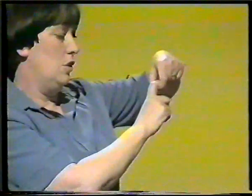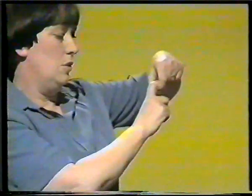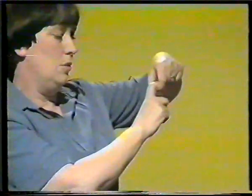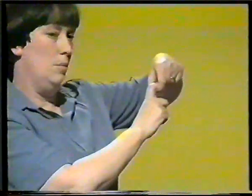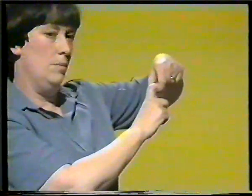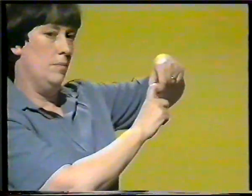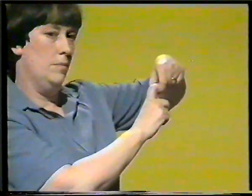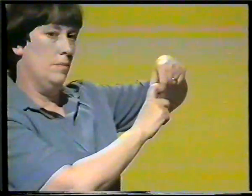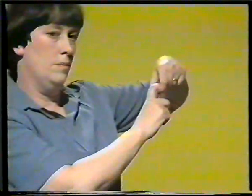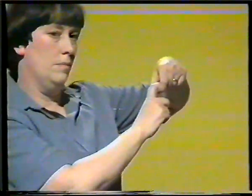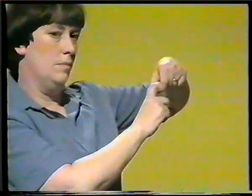Q,